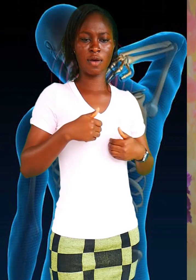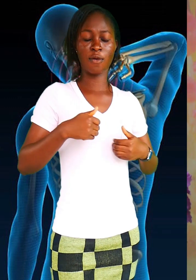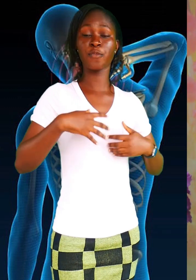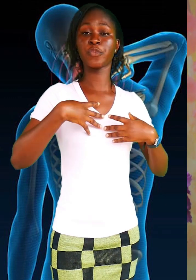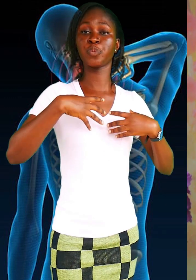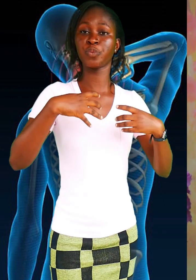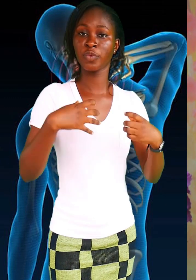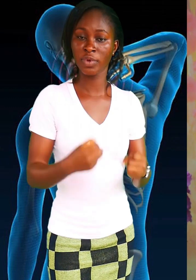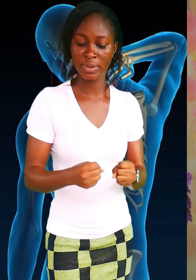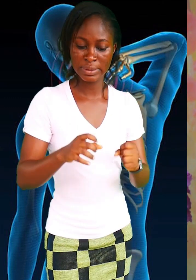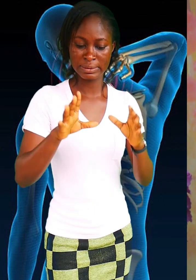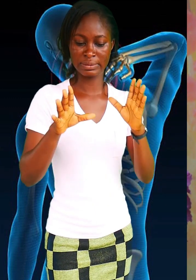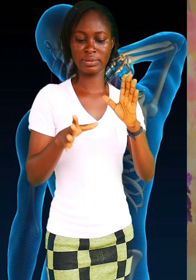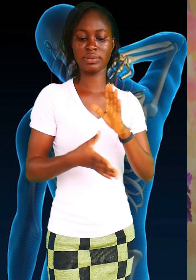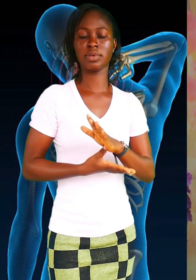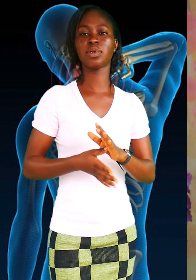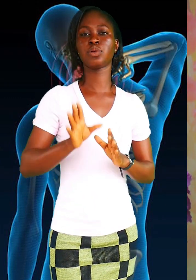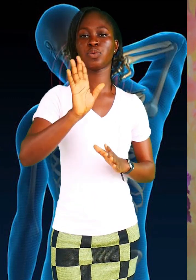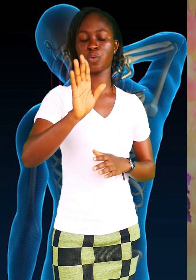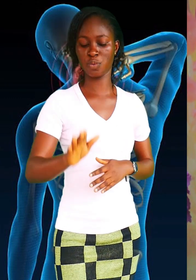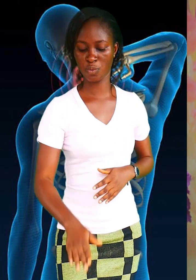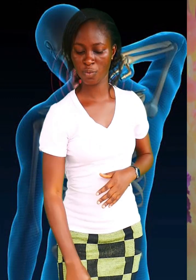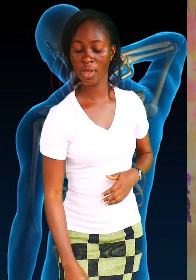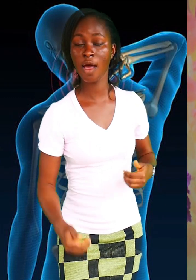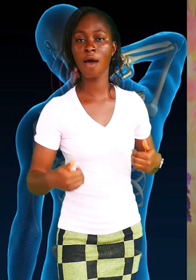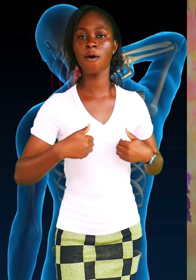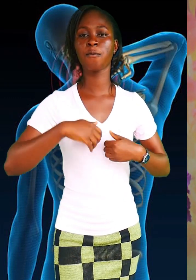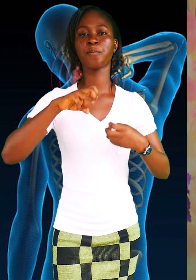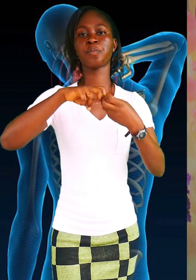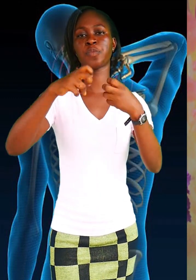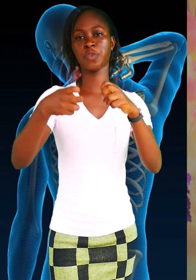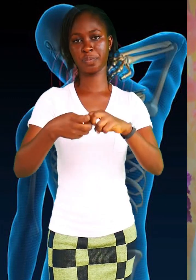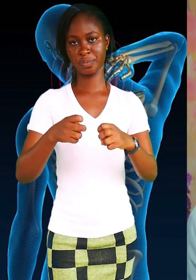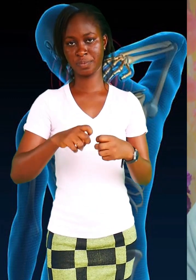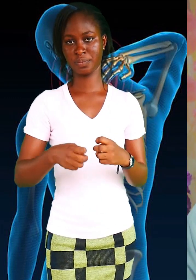ya uko yin chichimun. Na yenche.